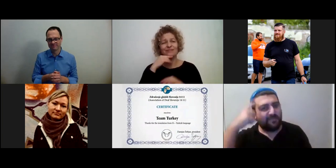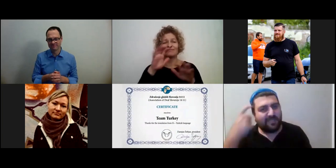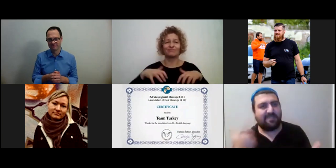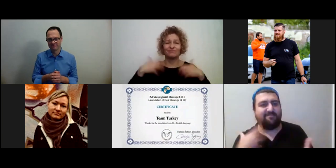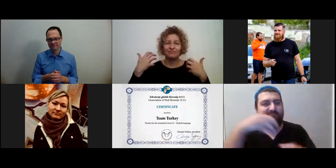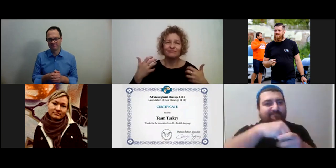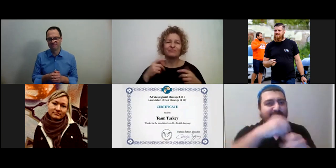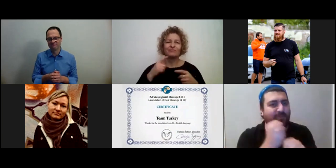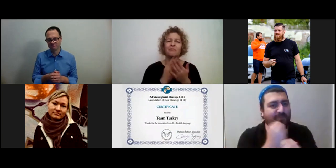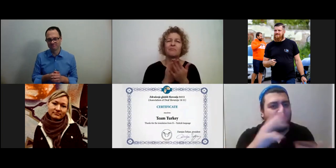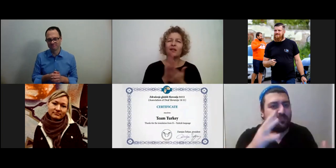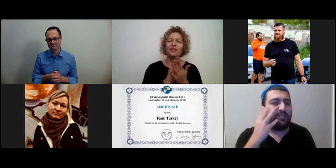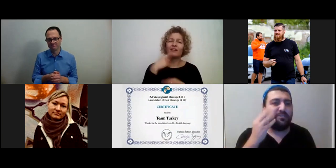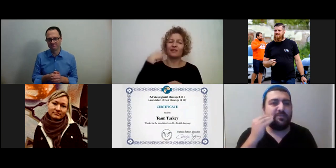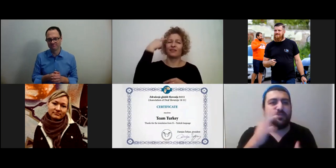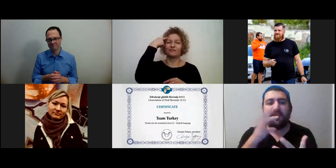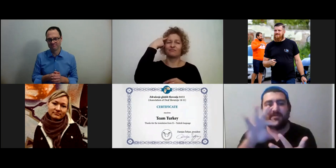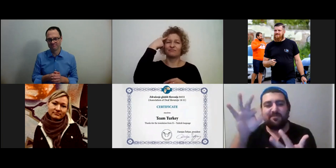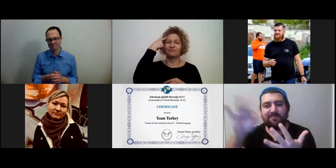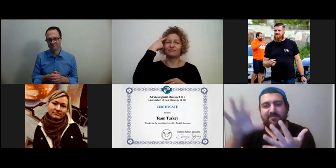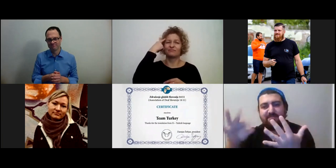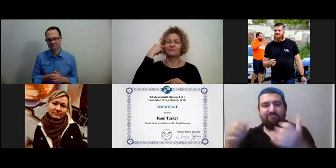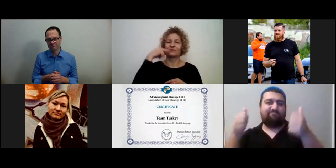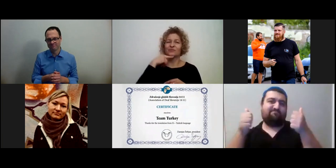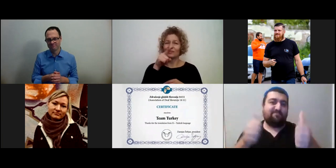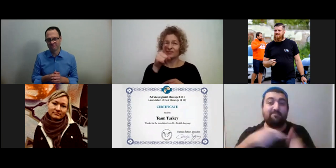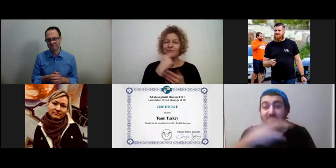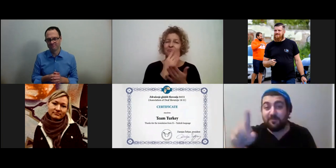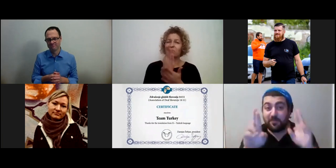I've learned so much from the presenters, thanks to Dami and Dami.